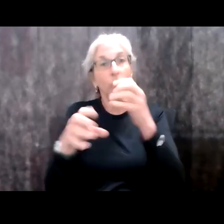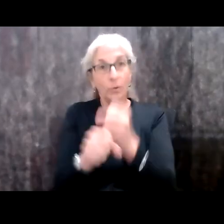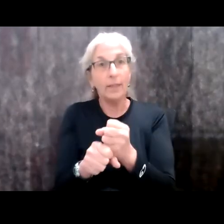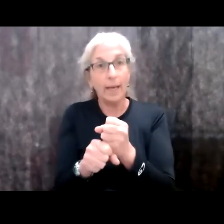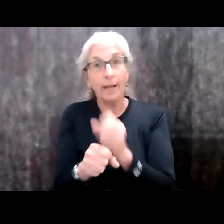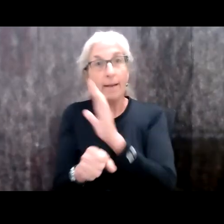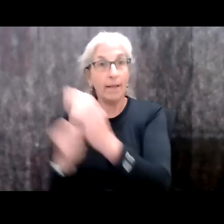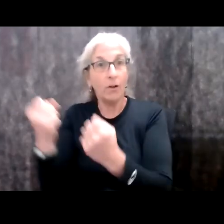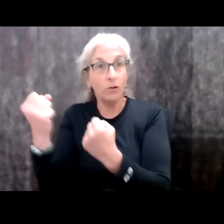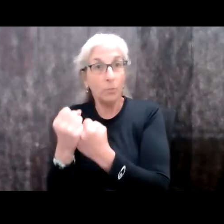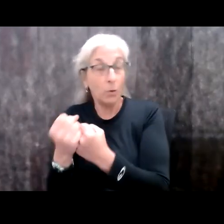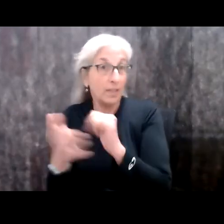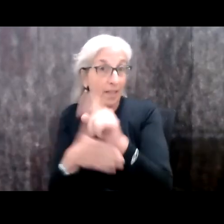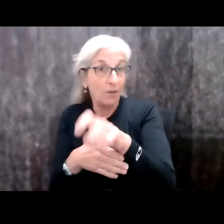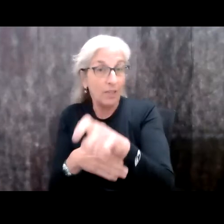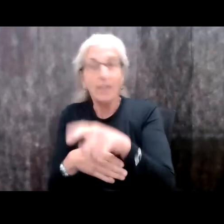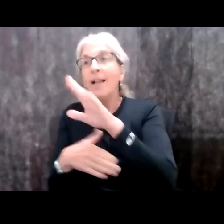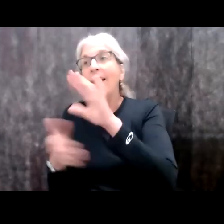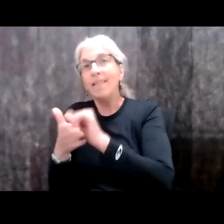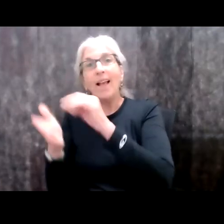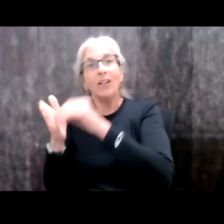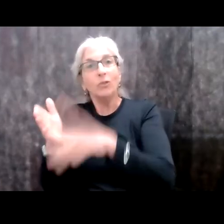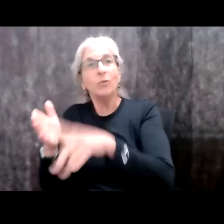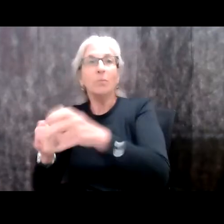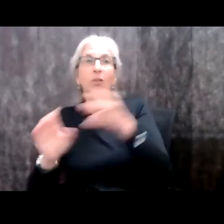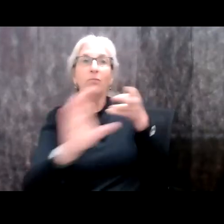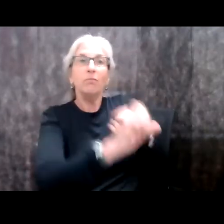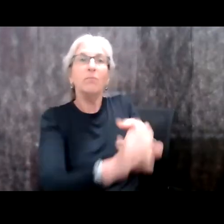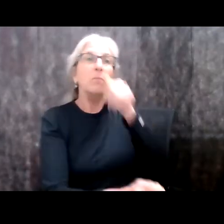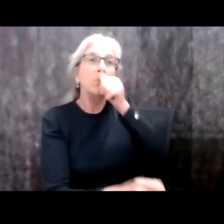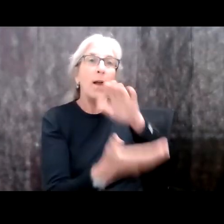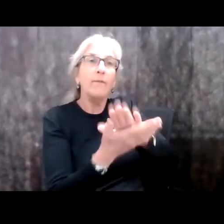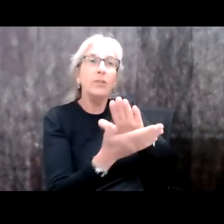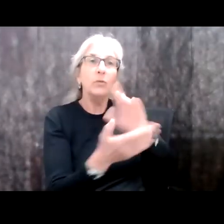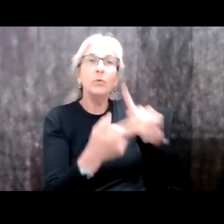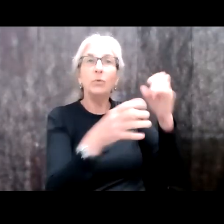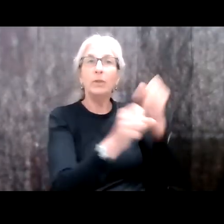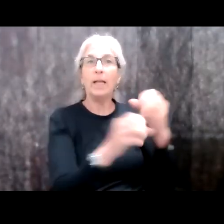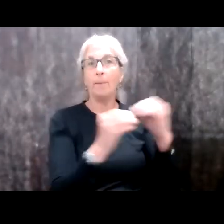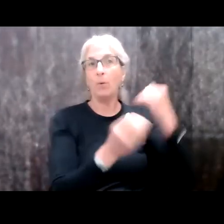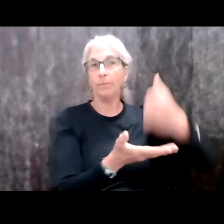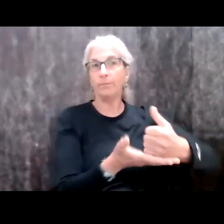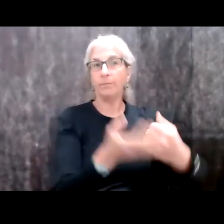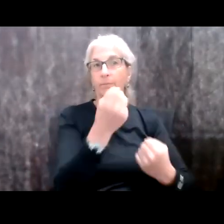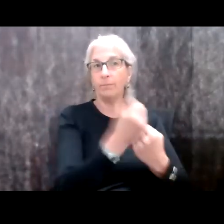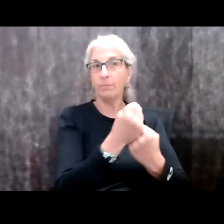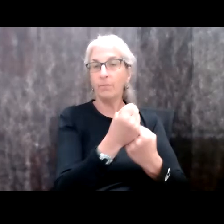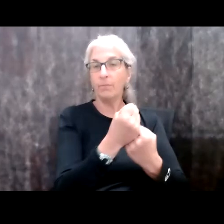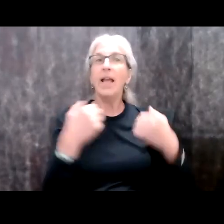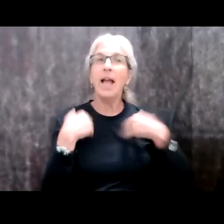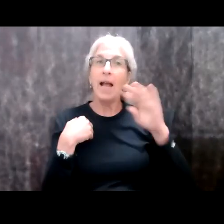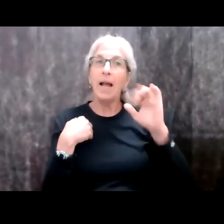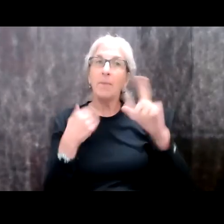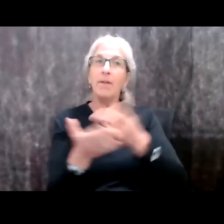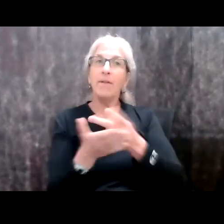public school and must go to a private school setting to get additional options. There was a bill that failed in the 2021 General